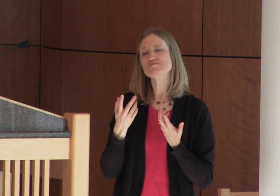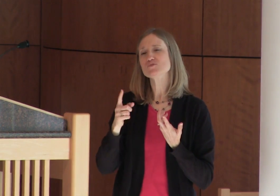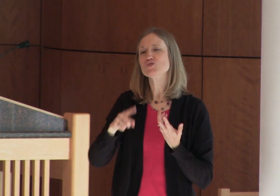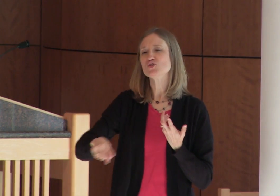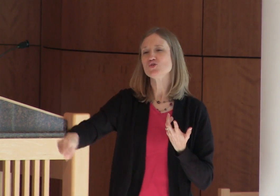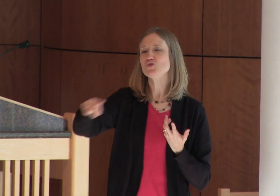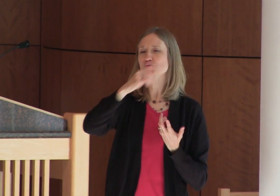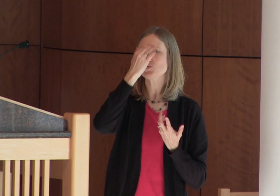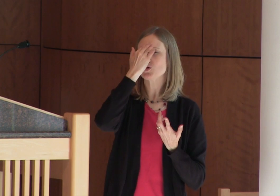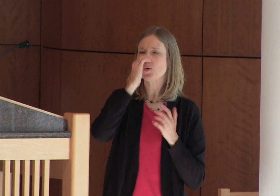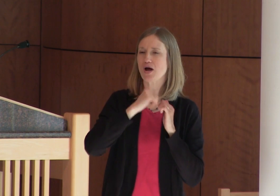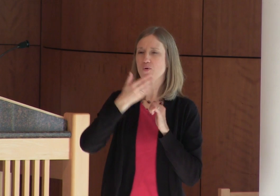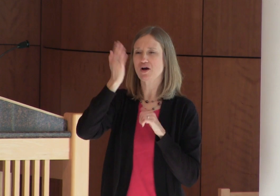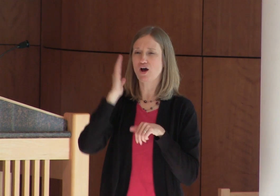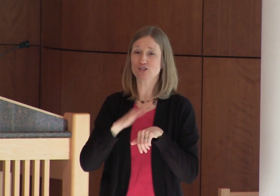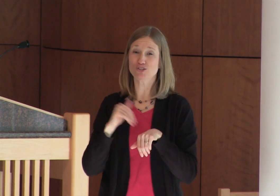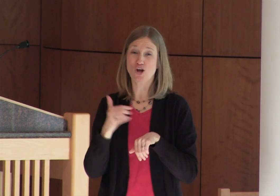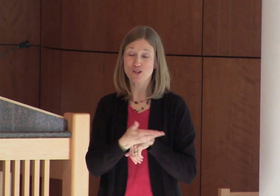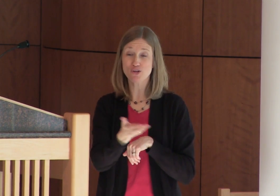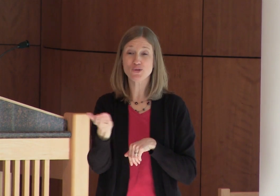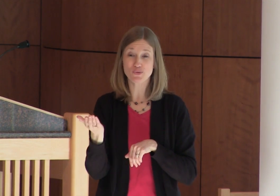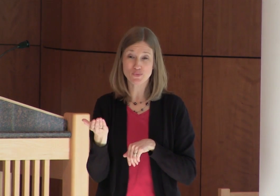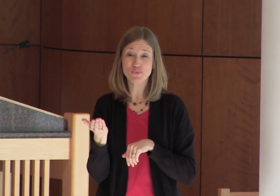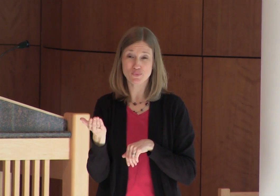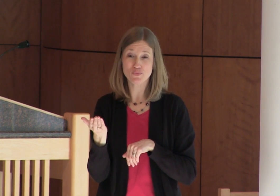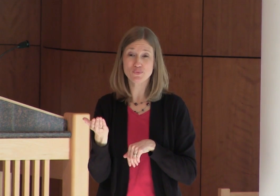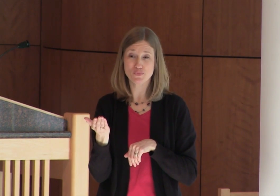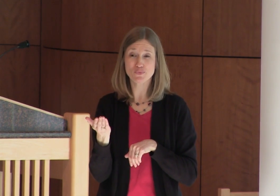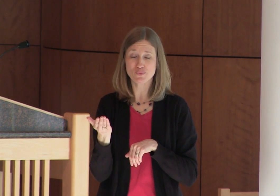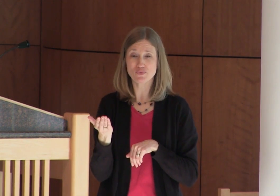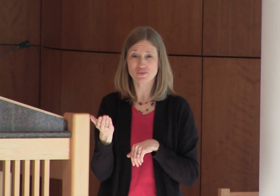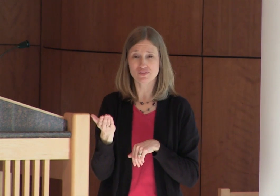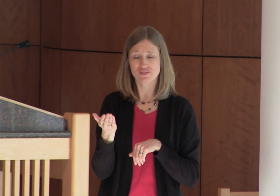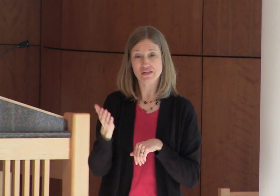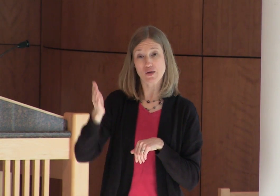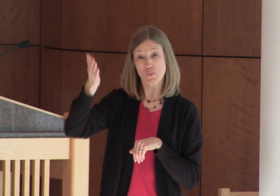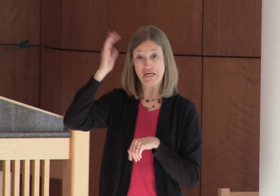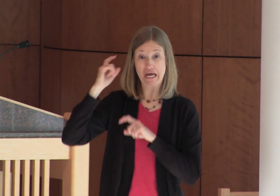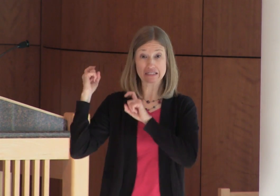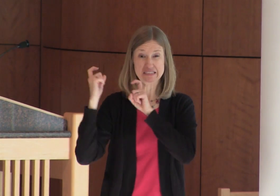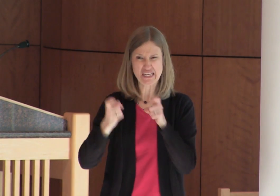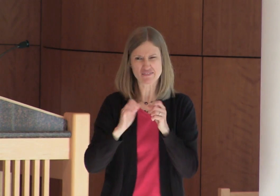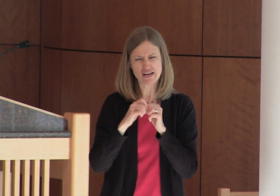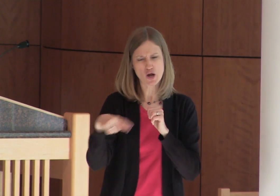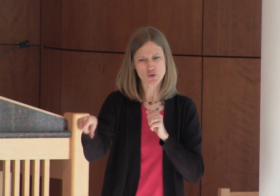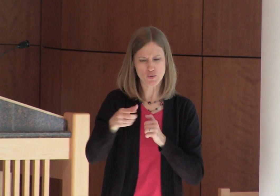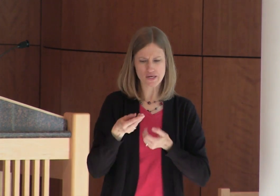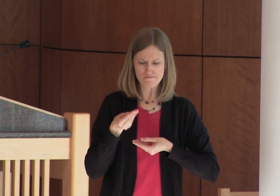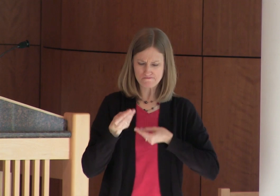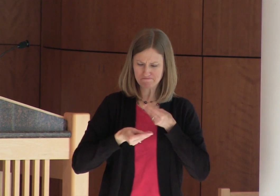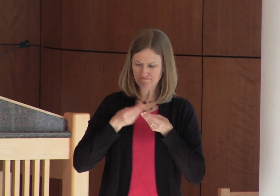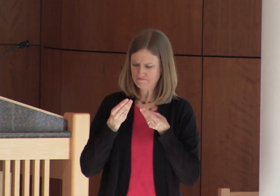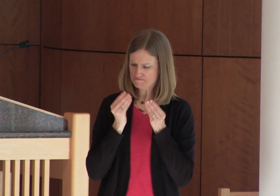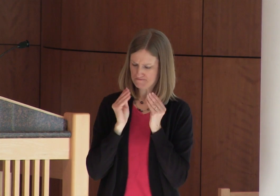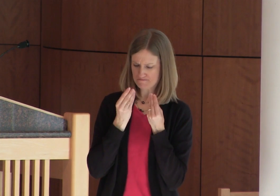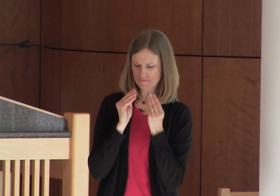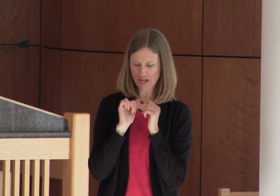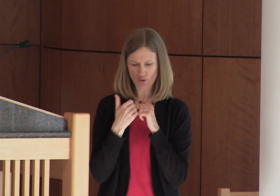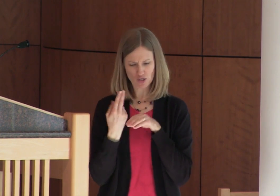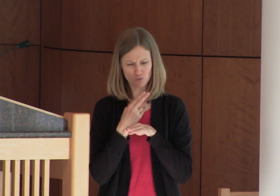calling you to manage and distribute the resources that God has given you so that you can feed those dreams to which